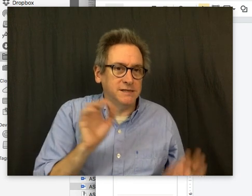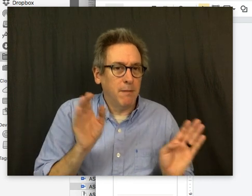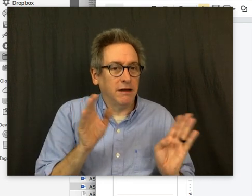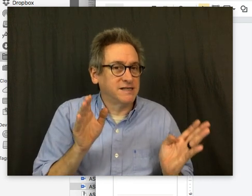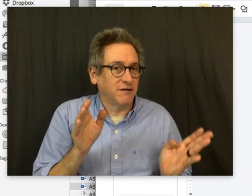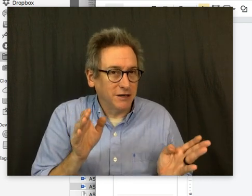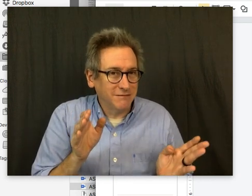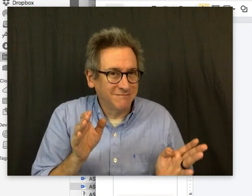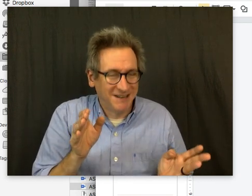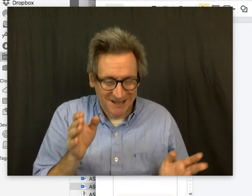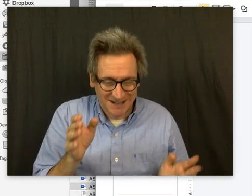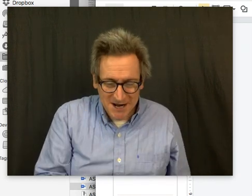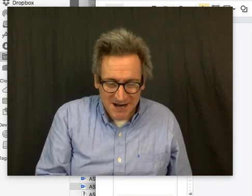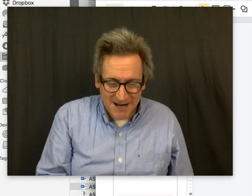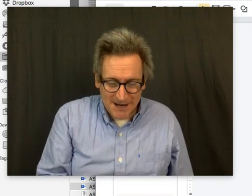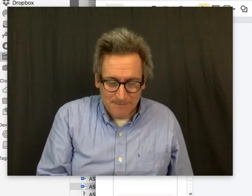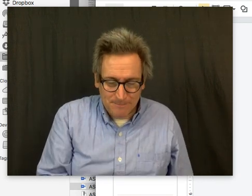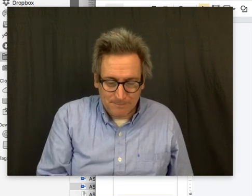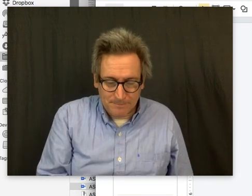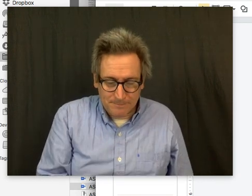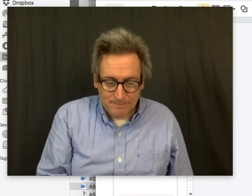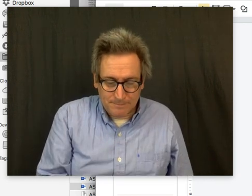patience is mild suffering.